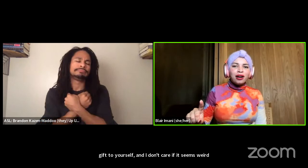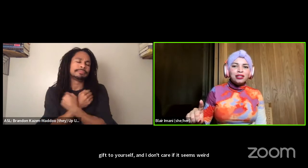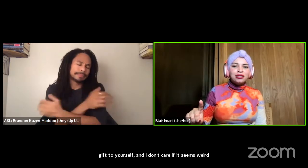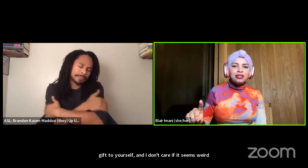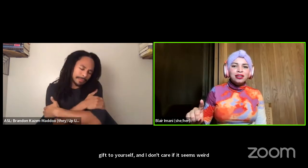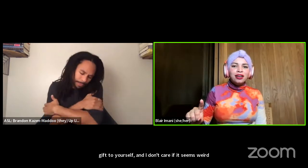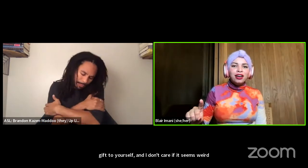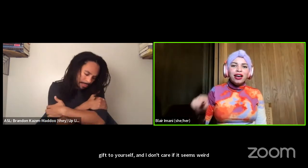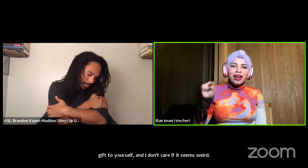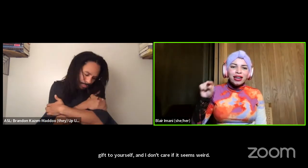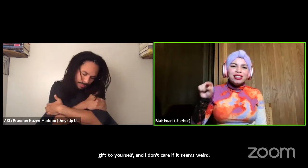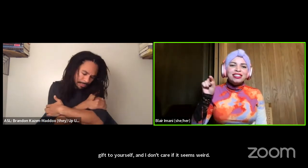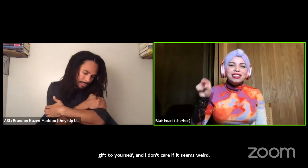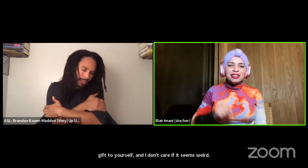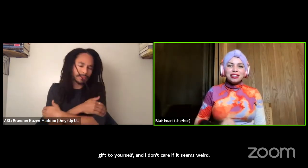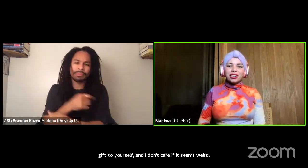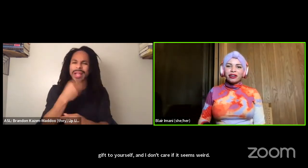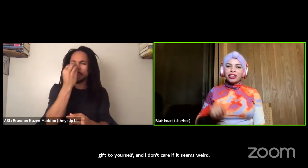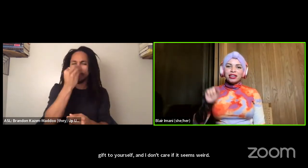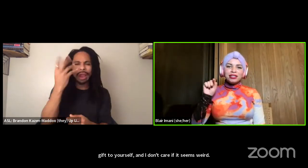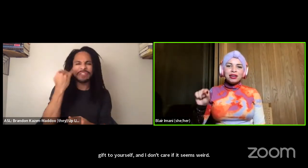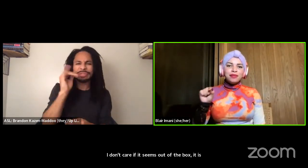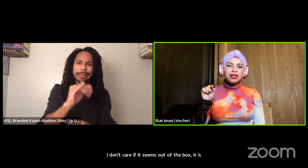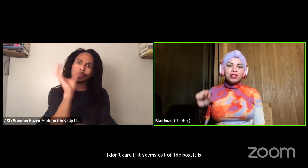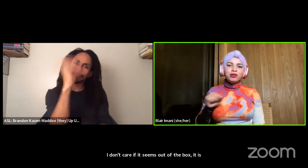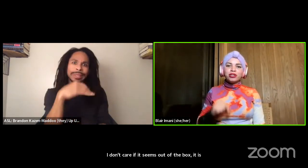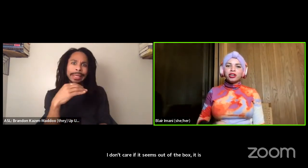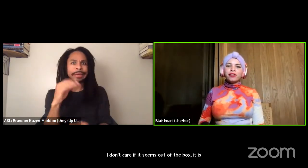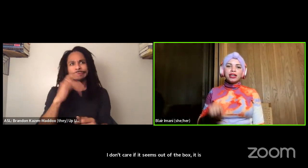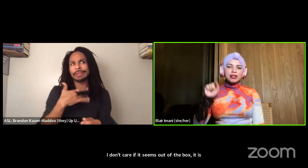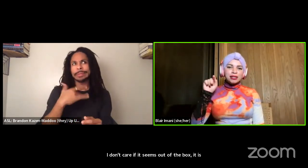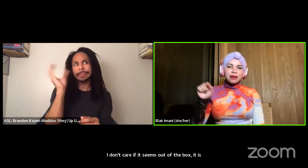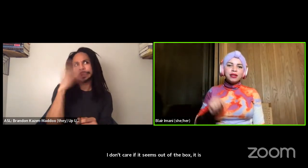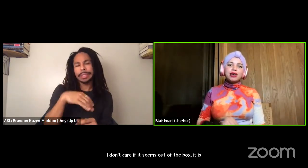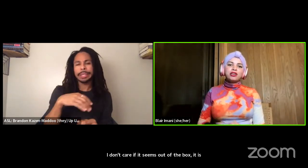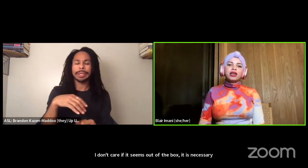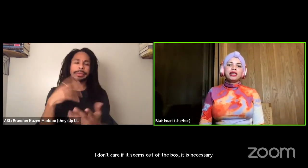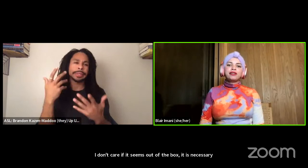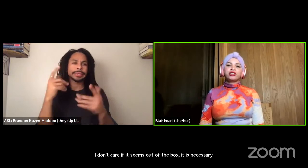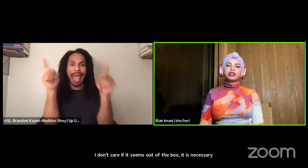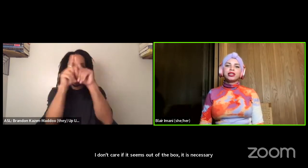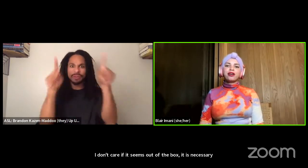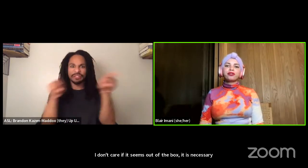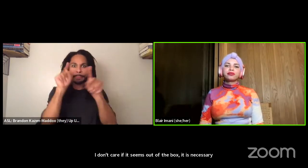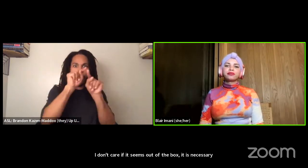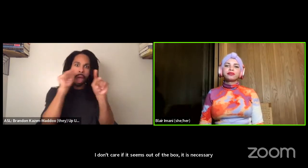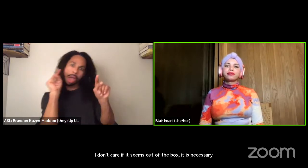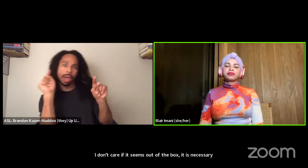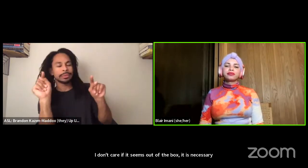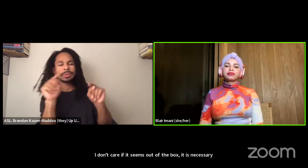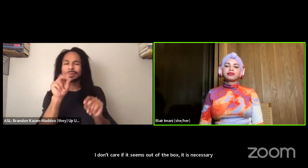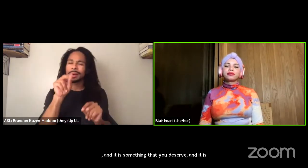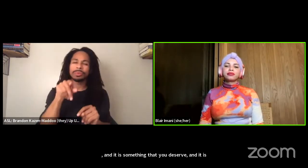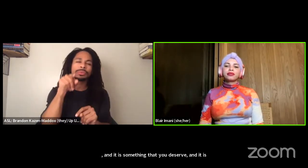seems out of the box. It is necessary, and it is something that you deserve, and it is something that you can give to yourself.